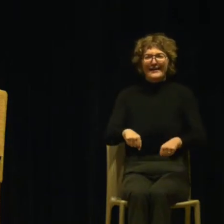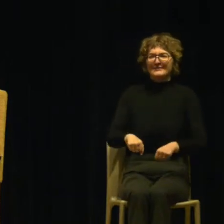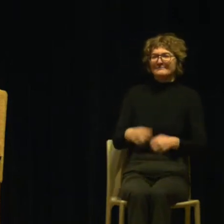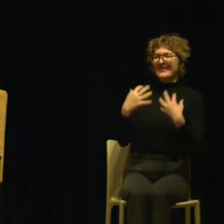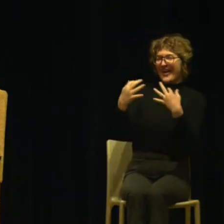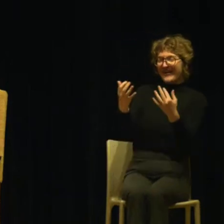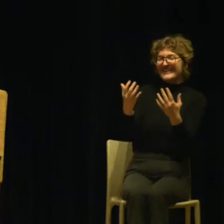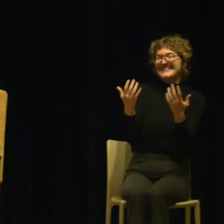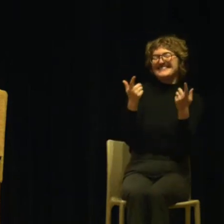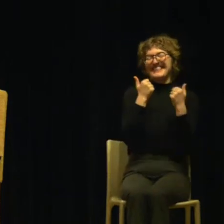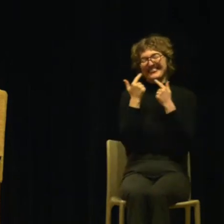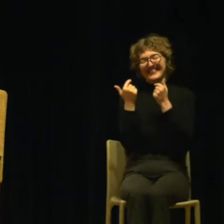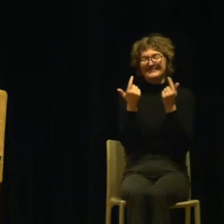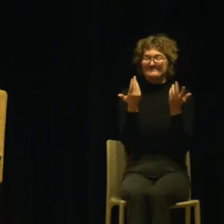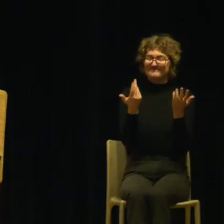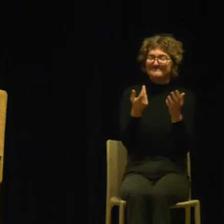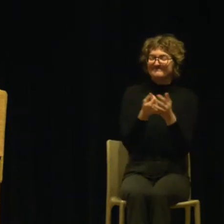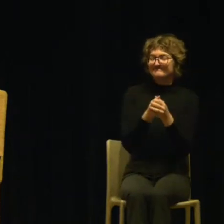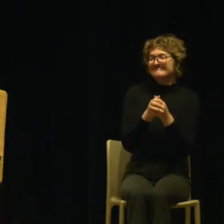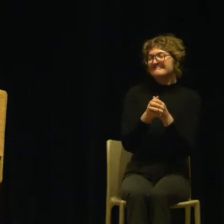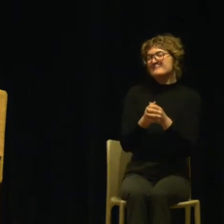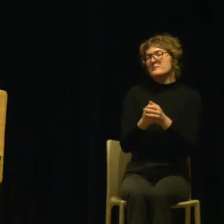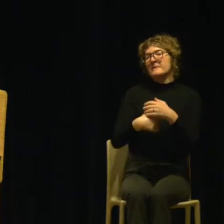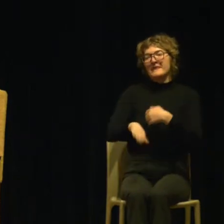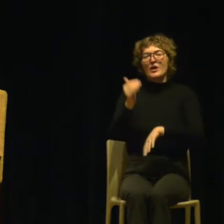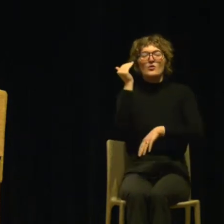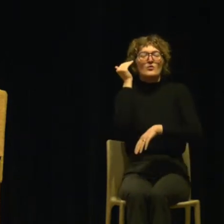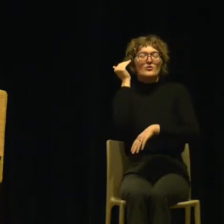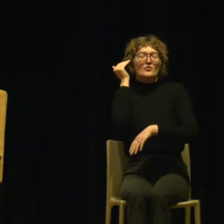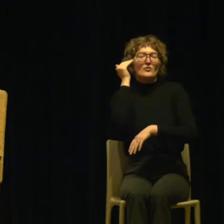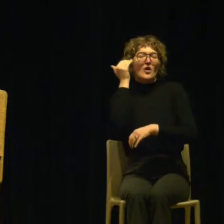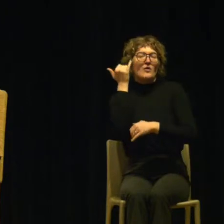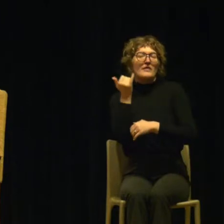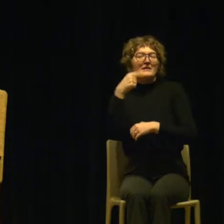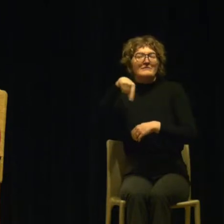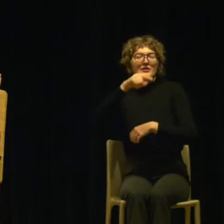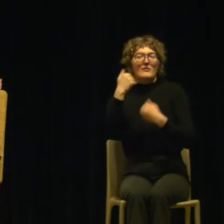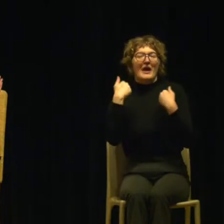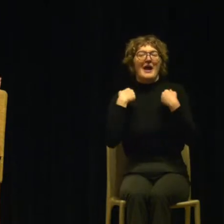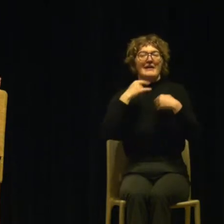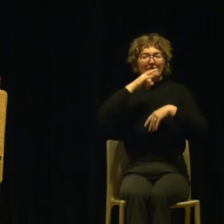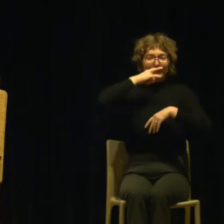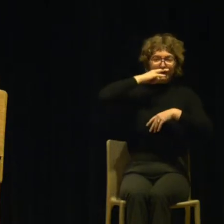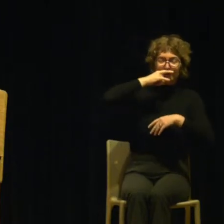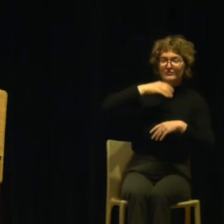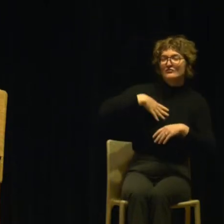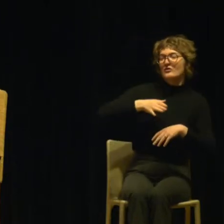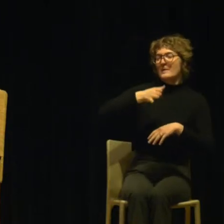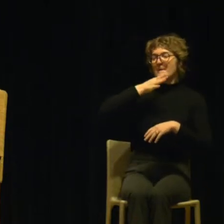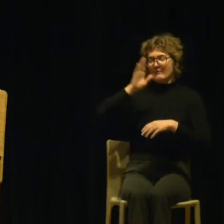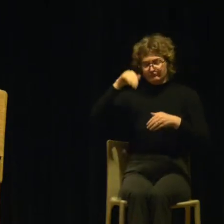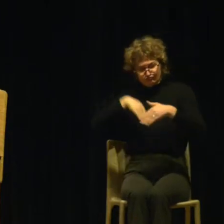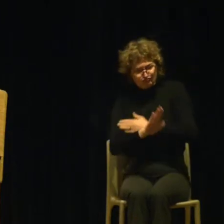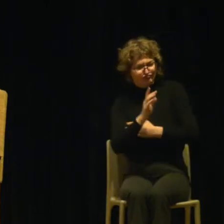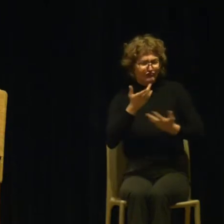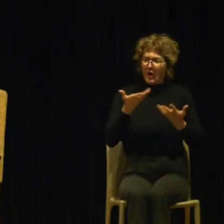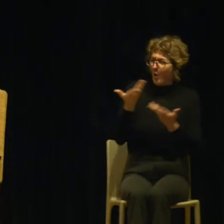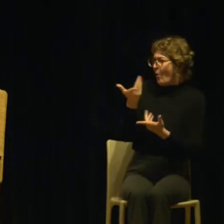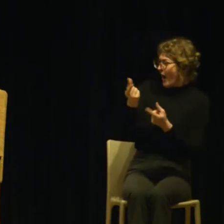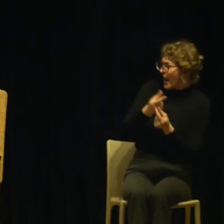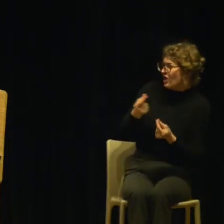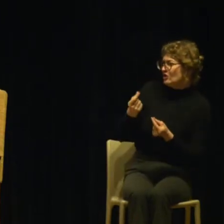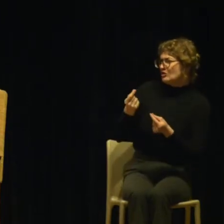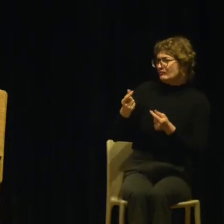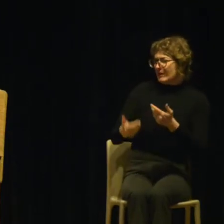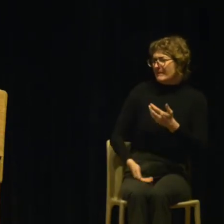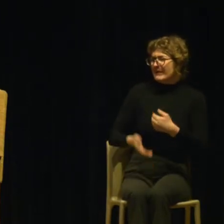Oh, you know, and you would know this because if any of you have had children and your mothers come in and your mother will go, what are you doing? Girl, give that